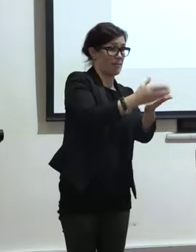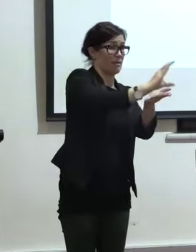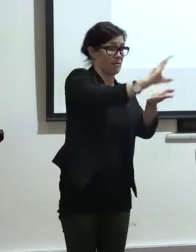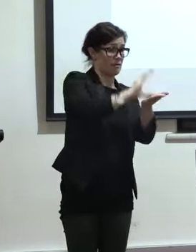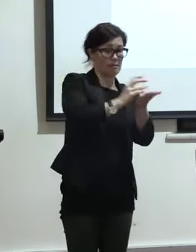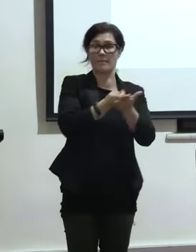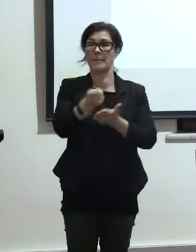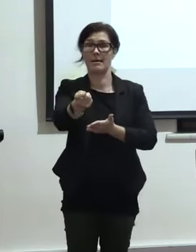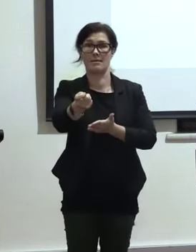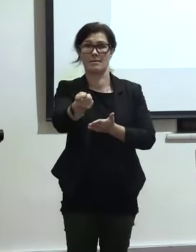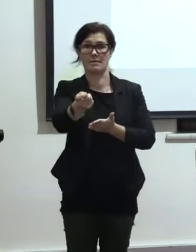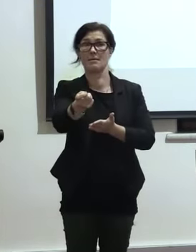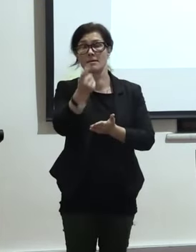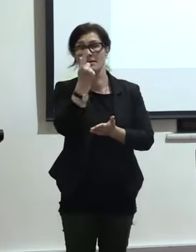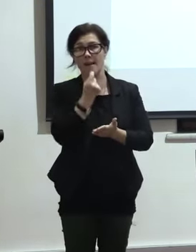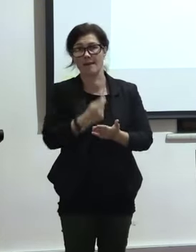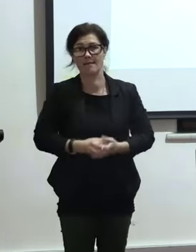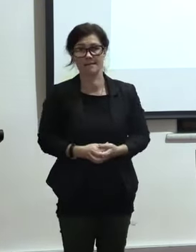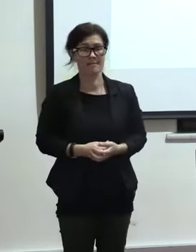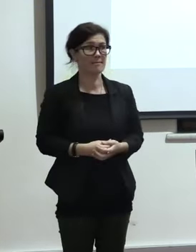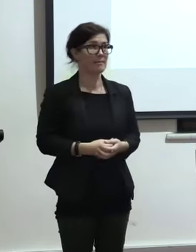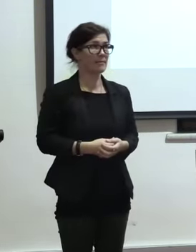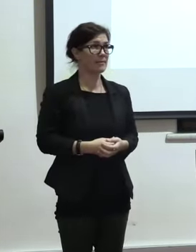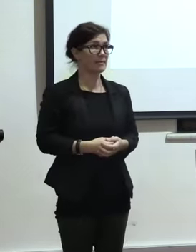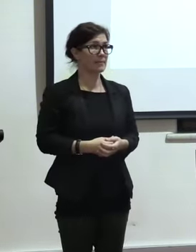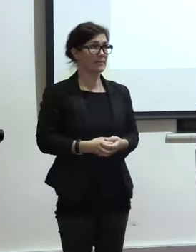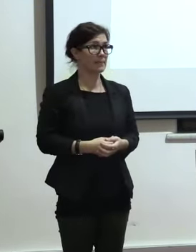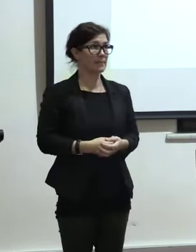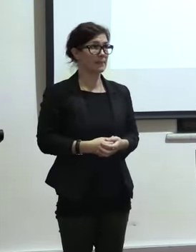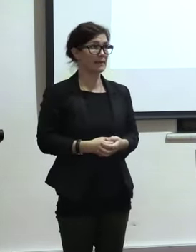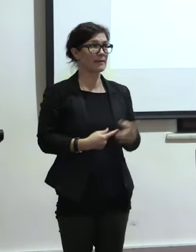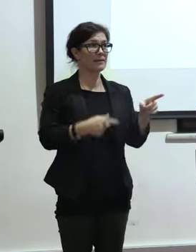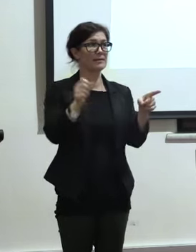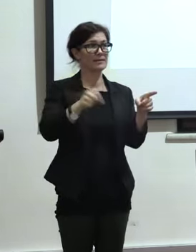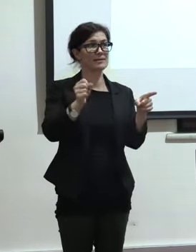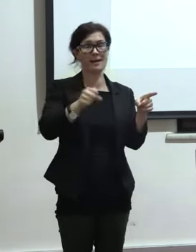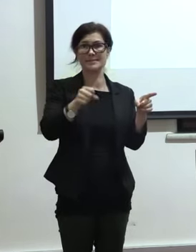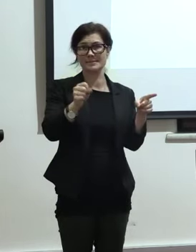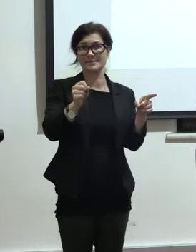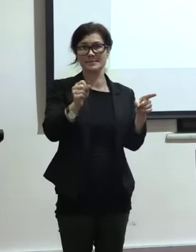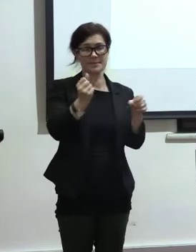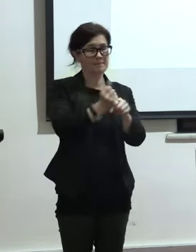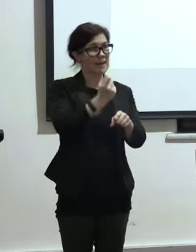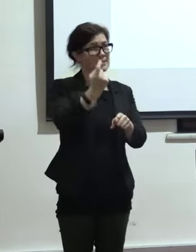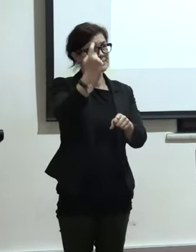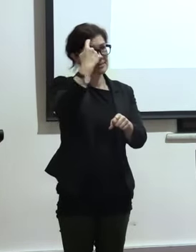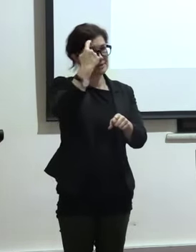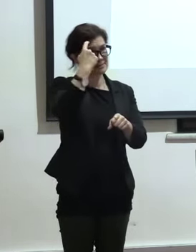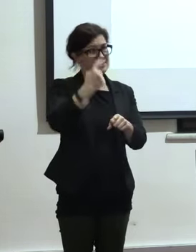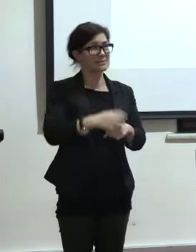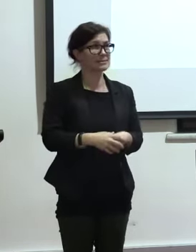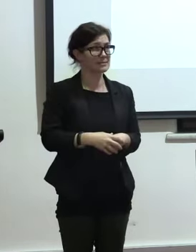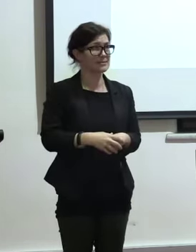transferred into your bank account. So does that make sense? Yeah, guy in the thing that it's more like